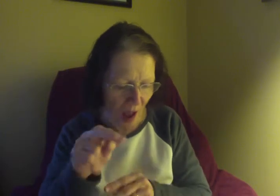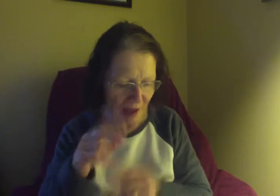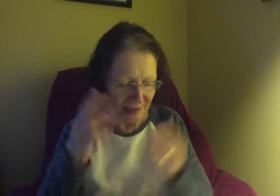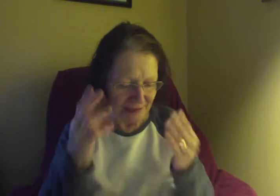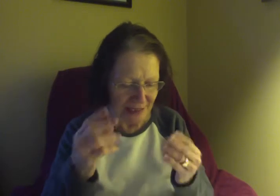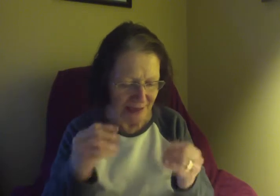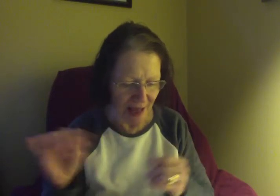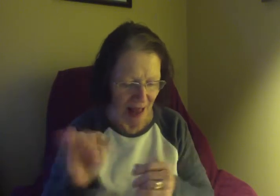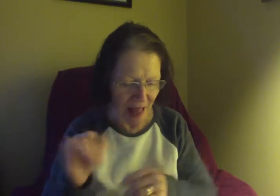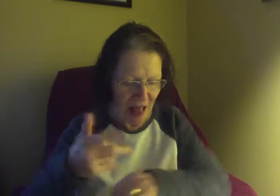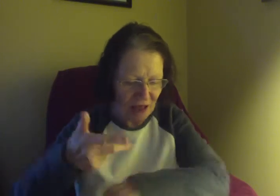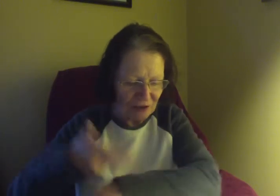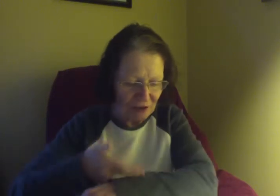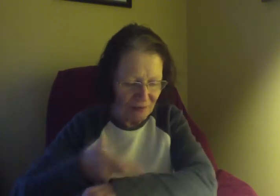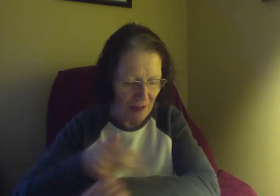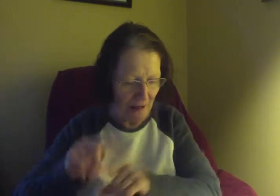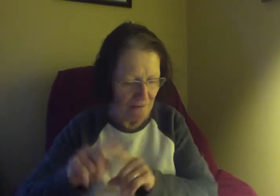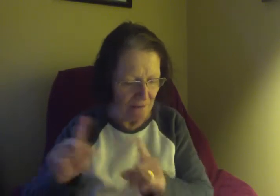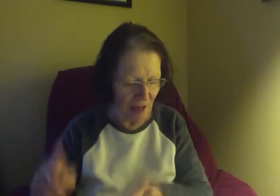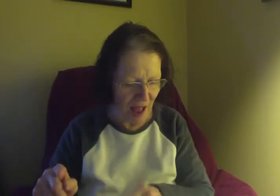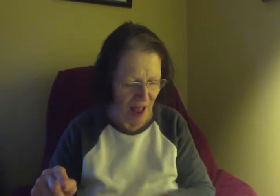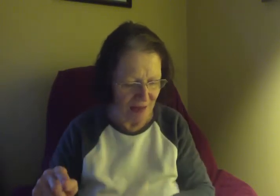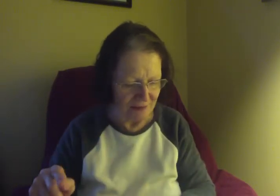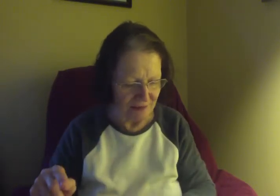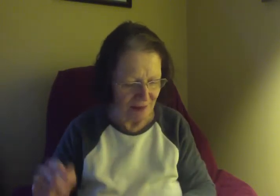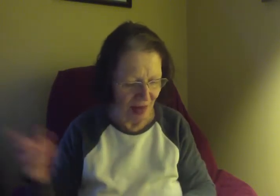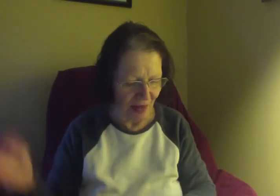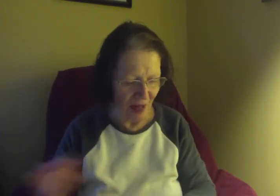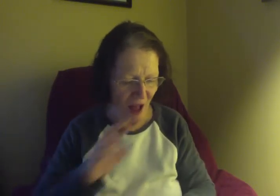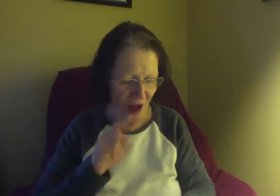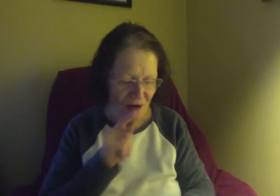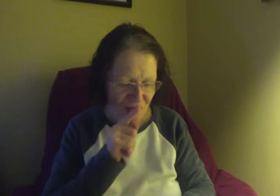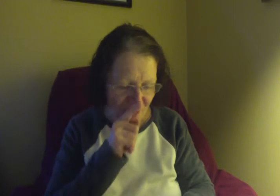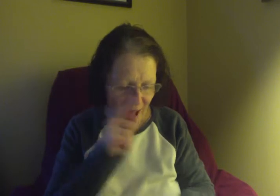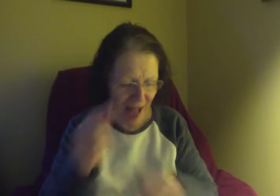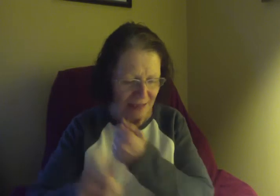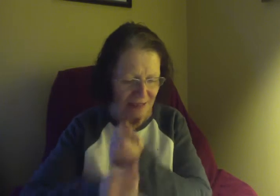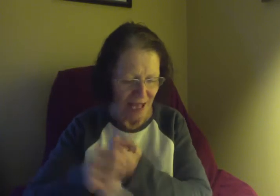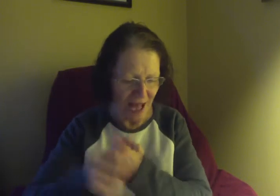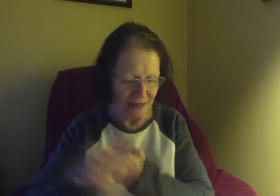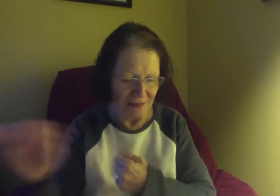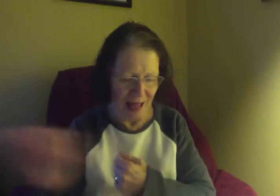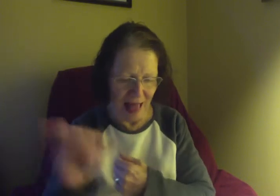back and I left my life.